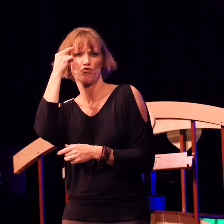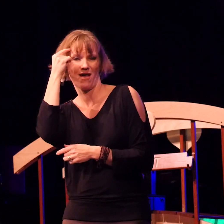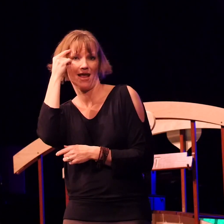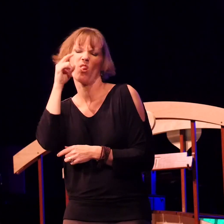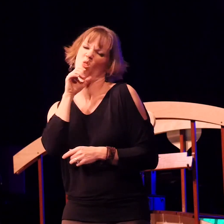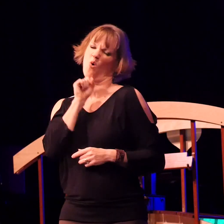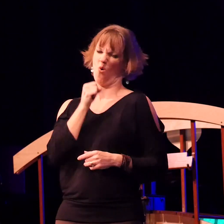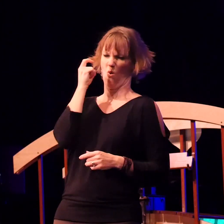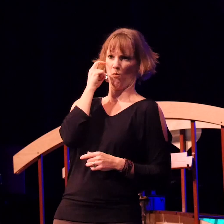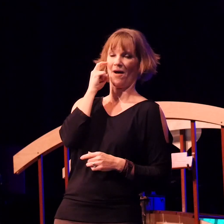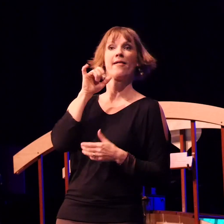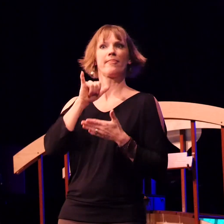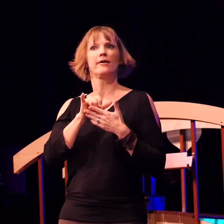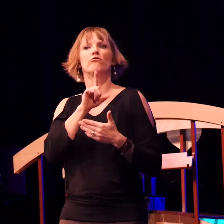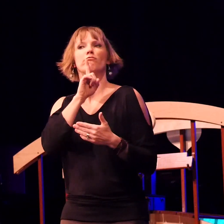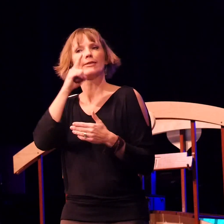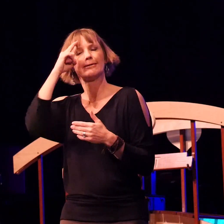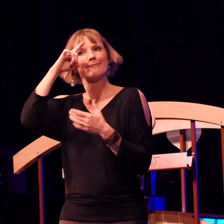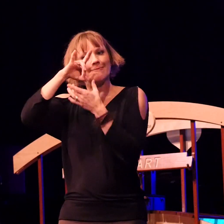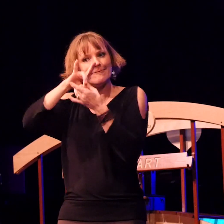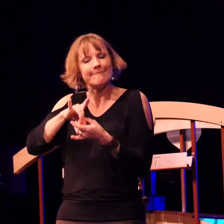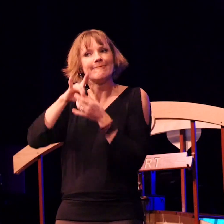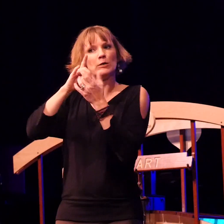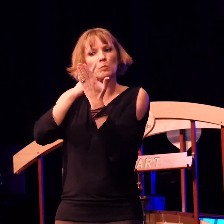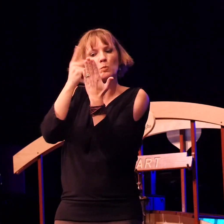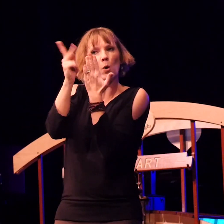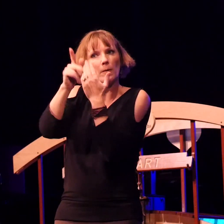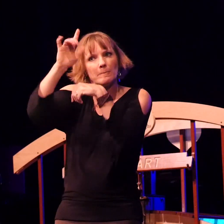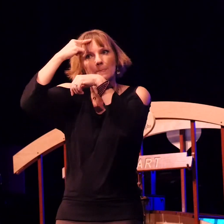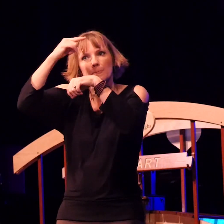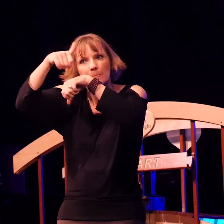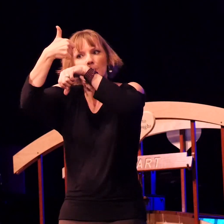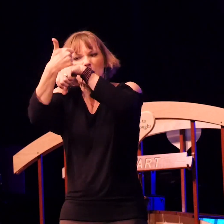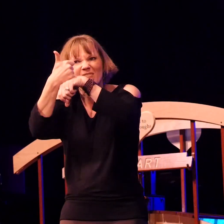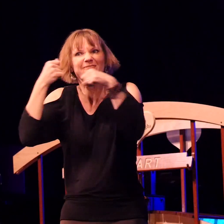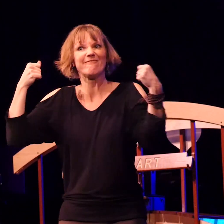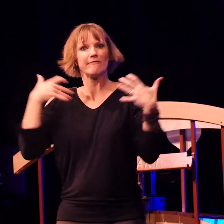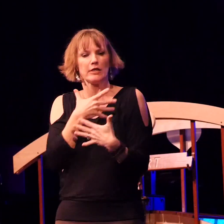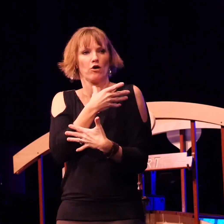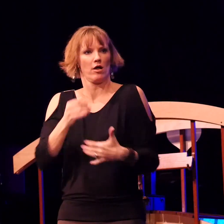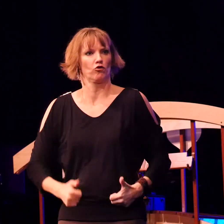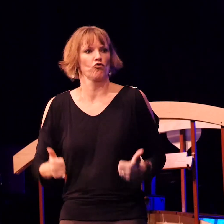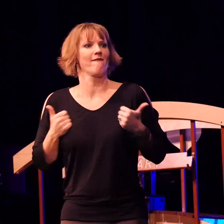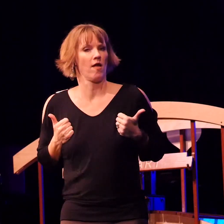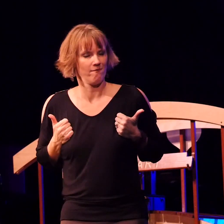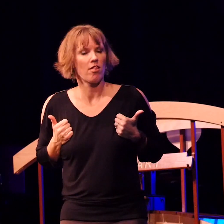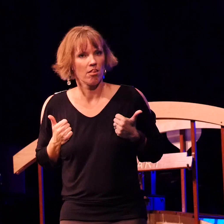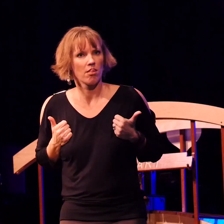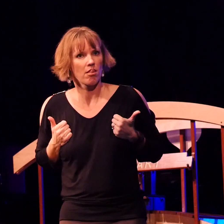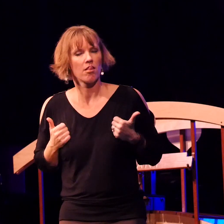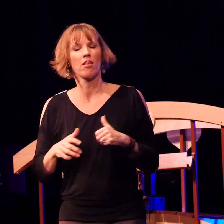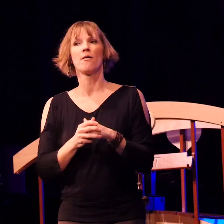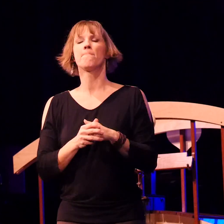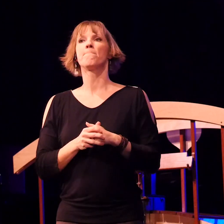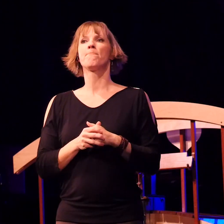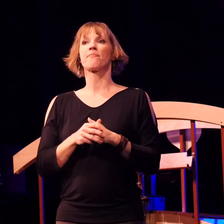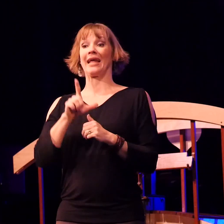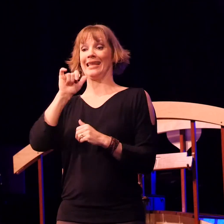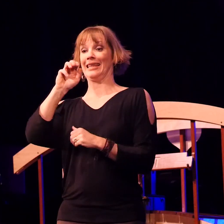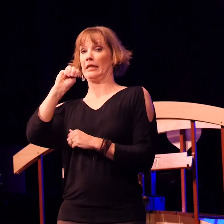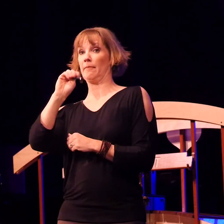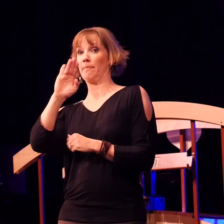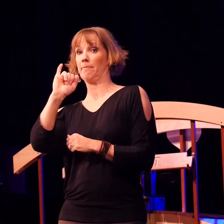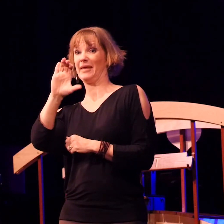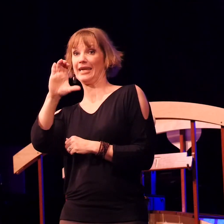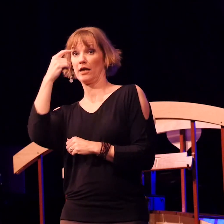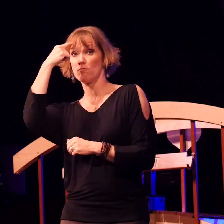is wired, deeply wired and programmed around fear and survival. And the limbic old